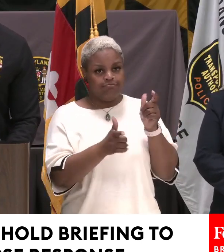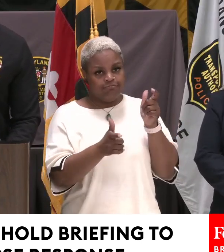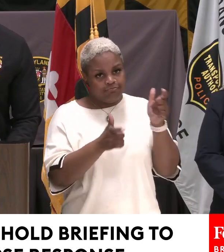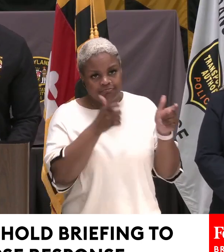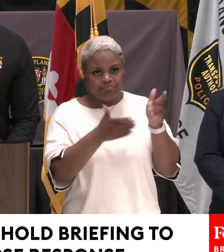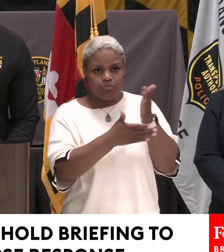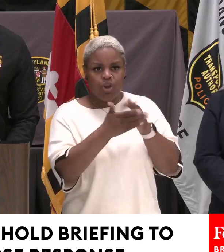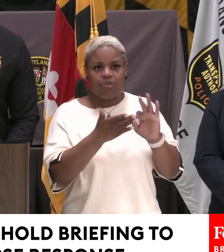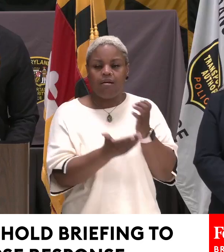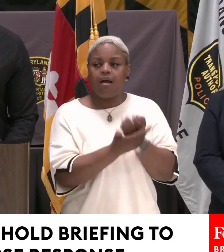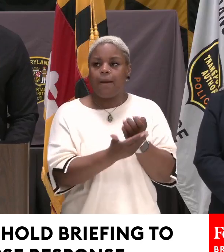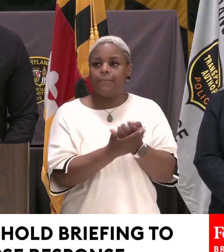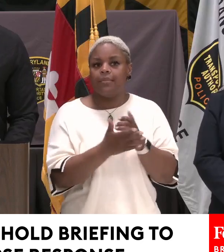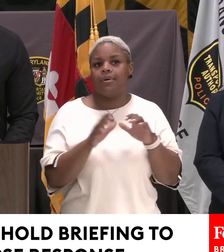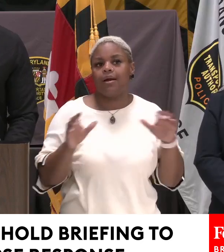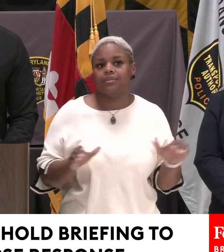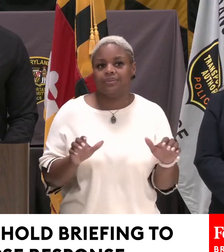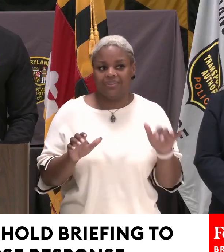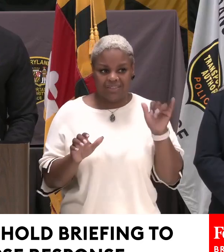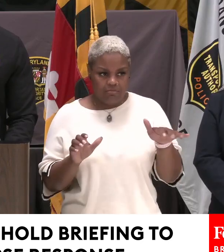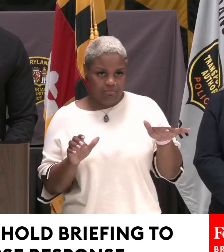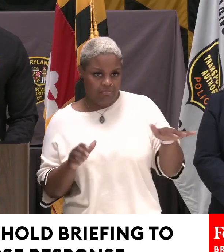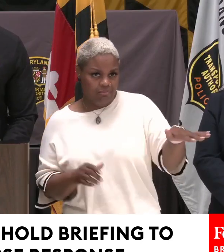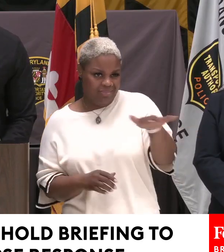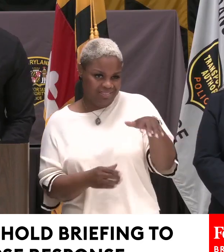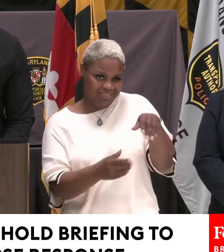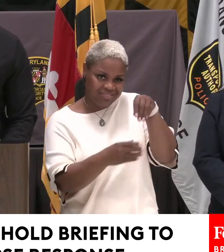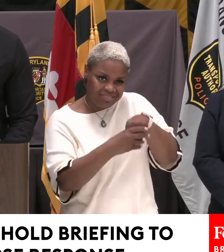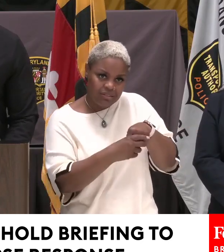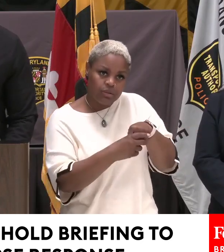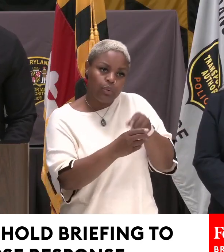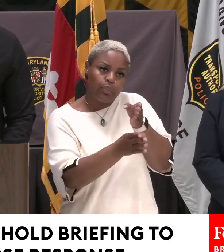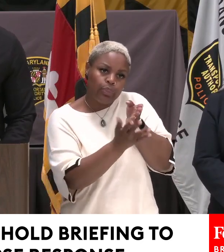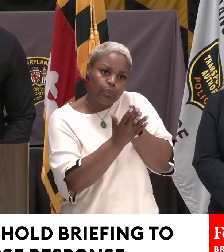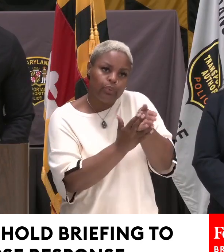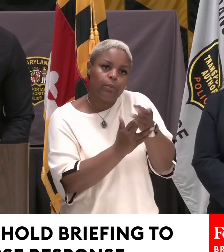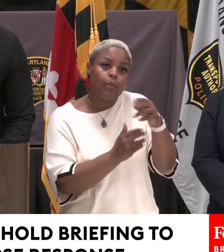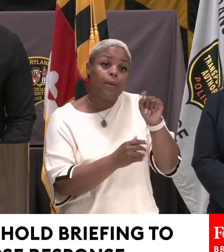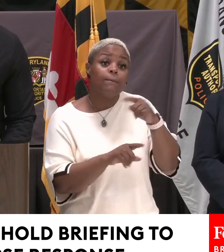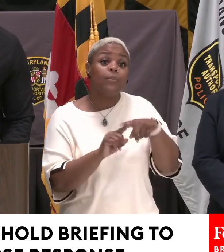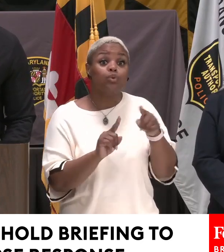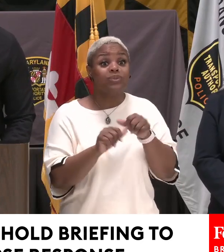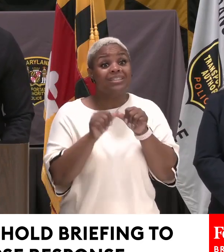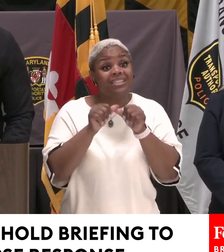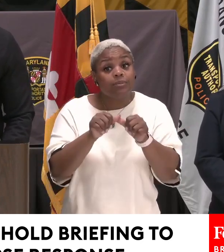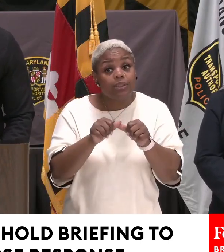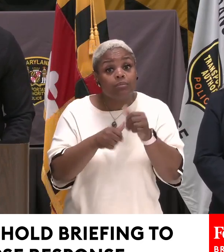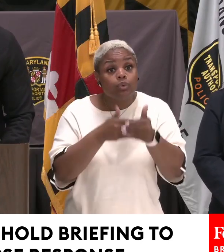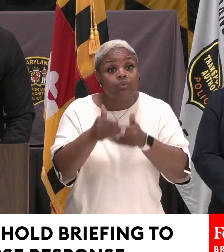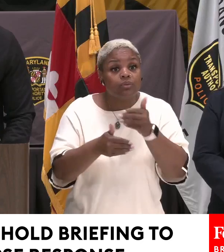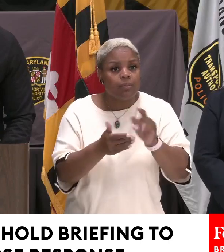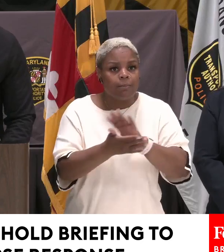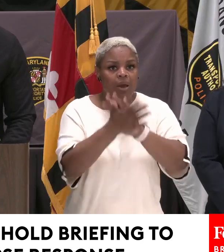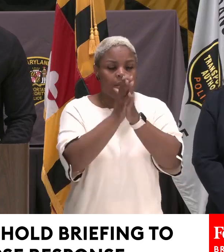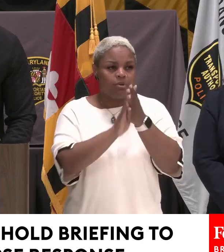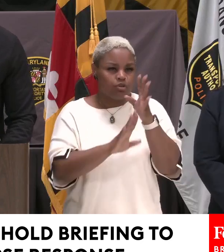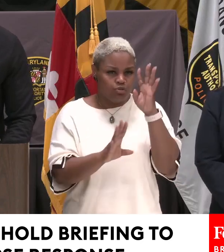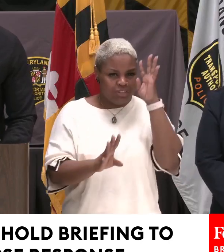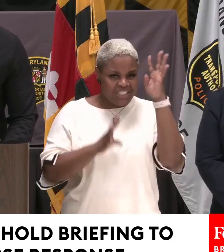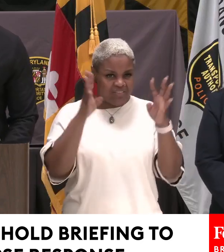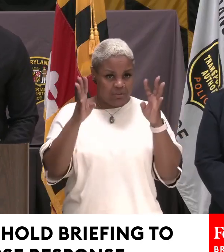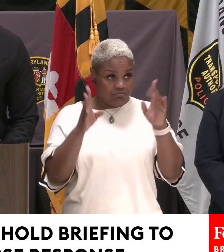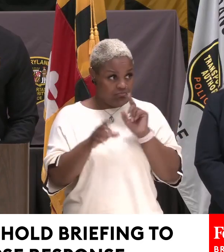place to and through the port. But to keep things moving, we've got to get creative, and we have.